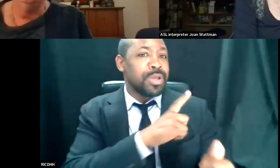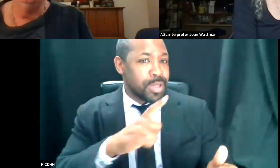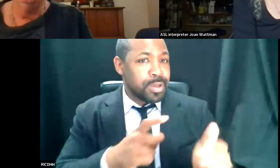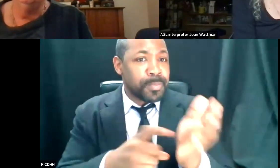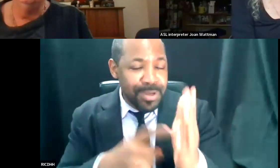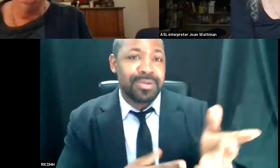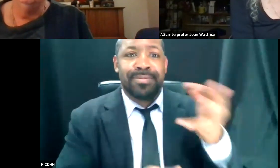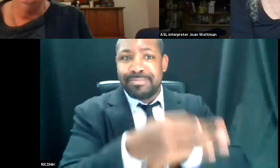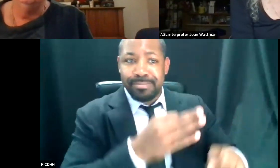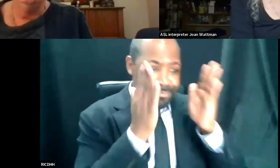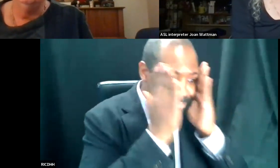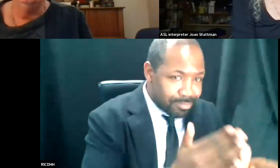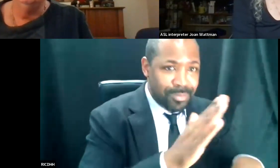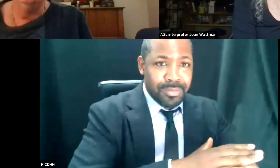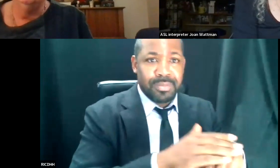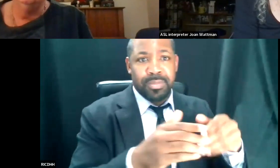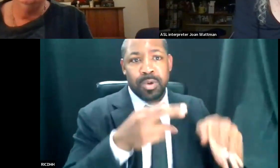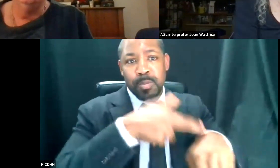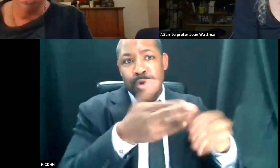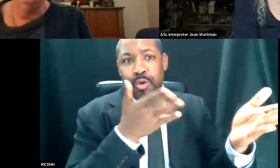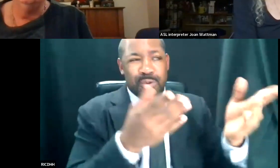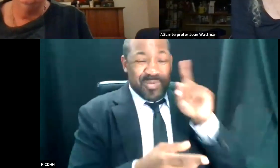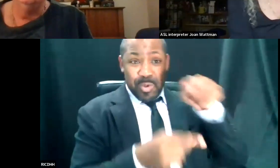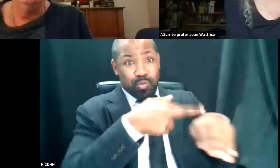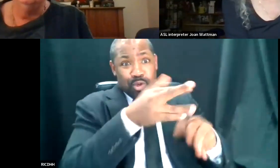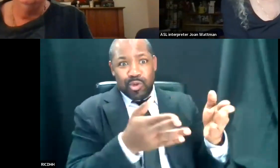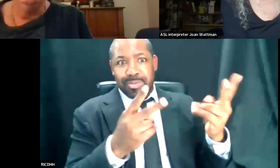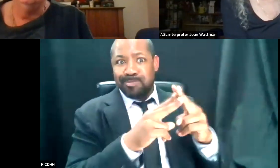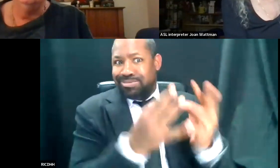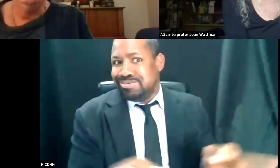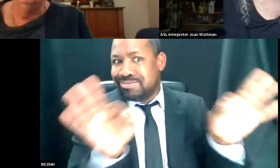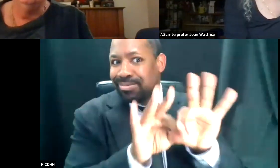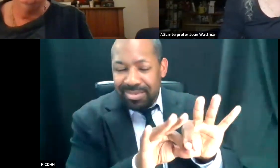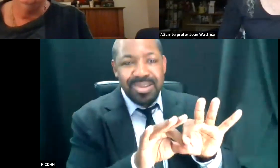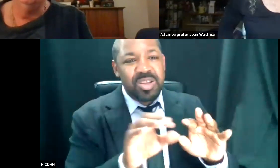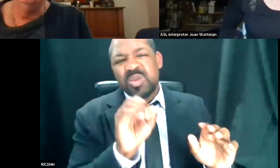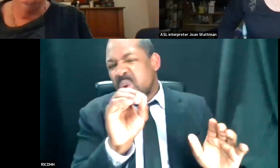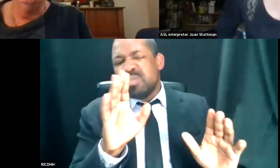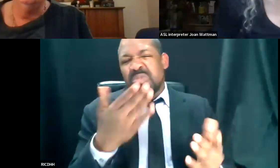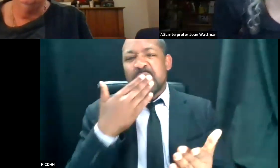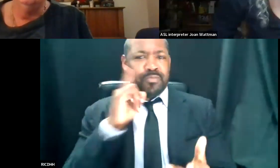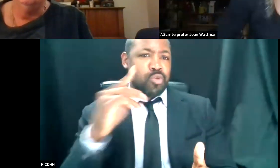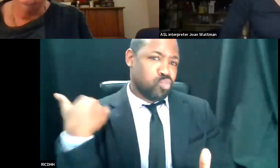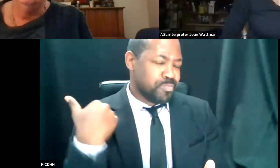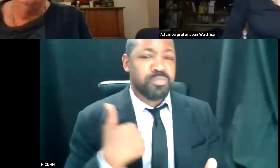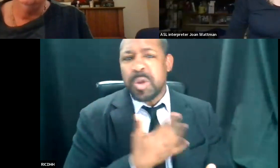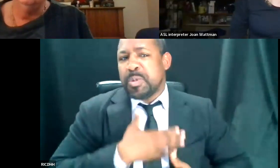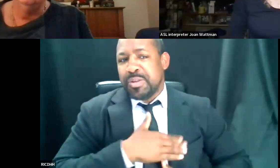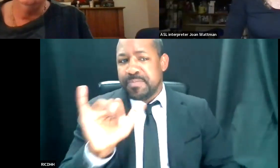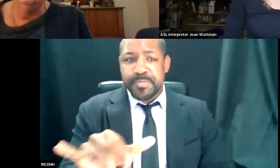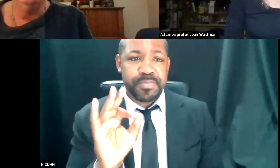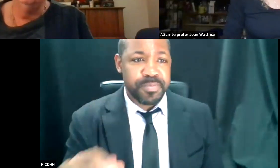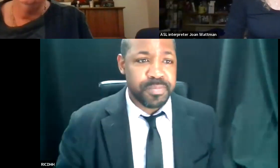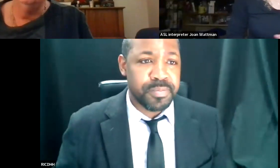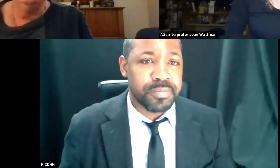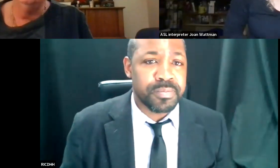they're satisfied with our work. But I have to say, we've been working specifically on the referral service